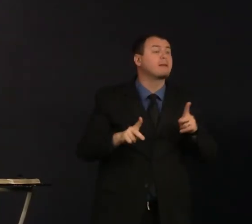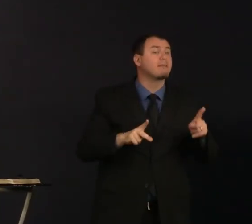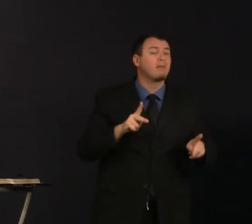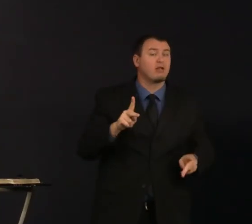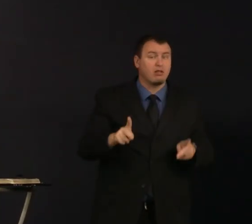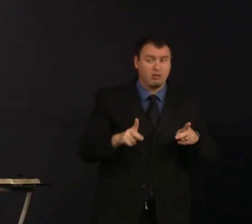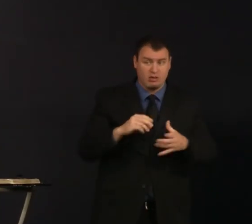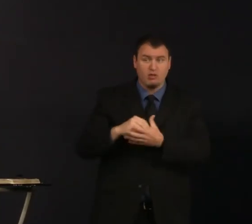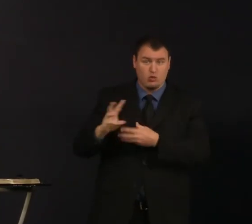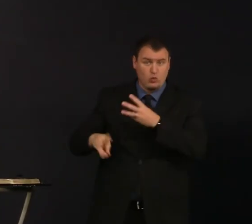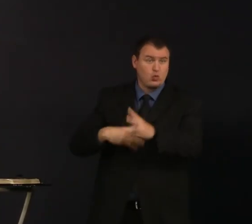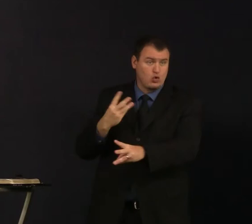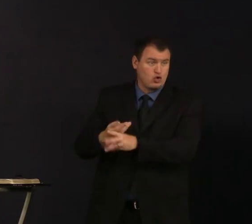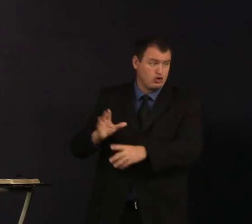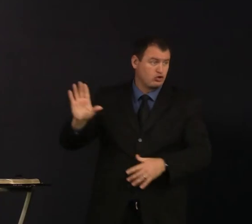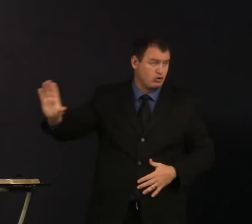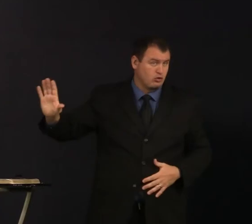Even good people in the world.